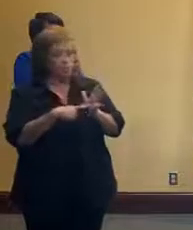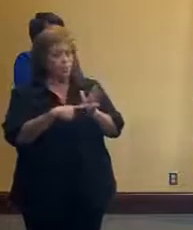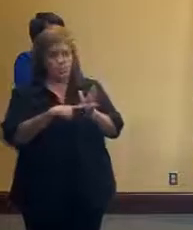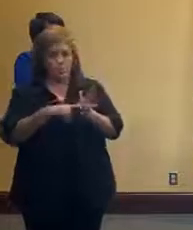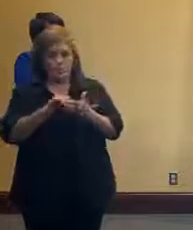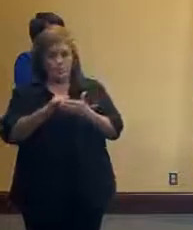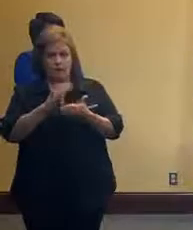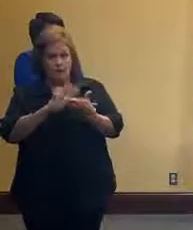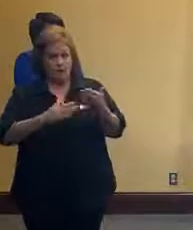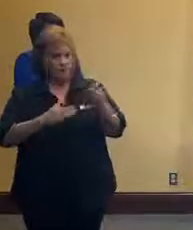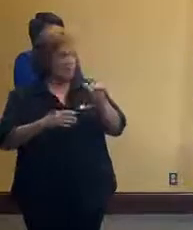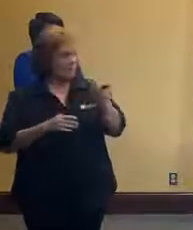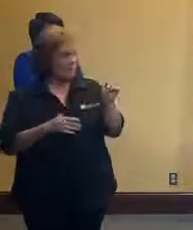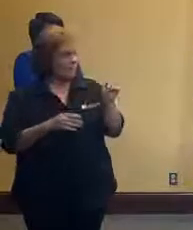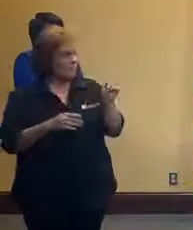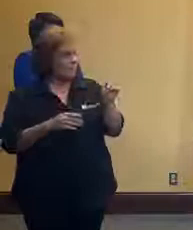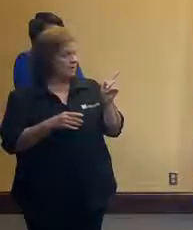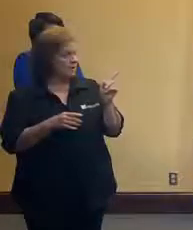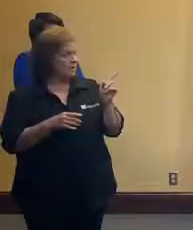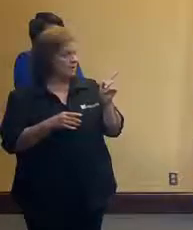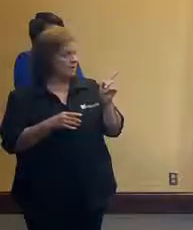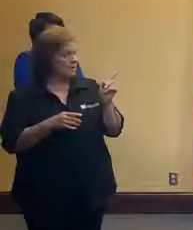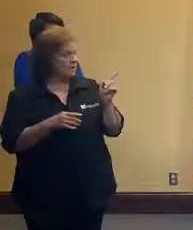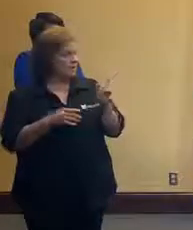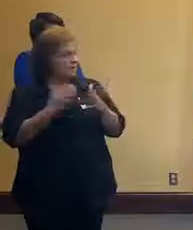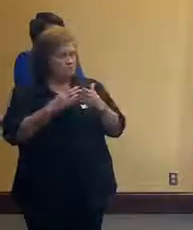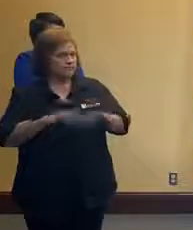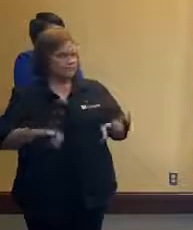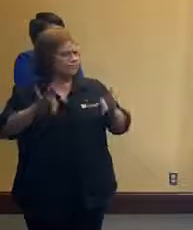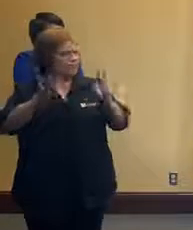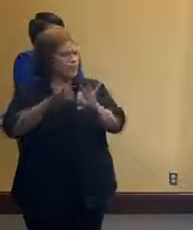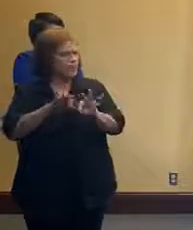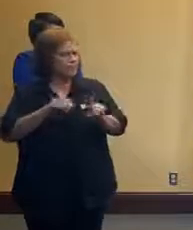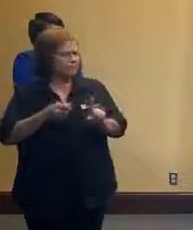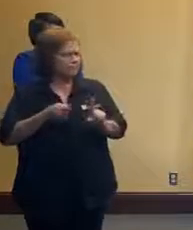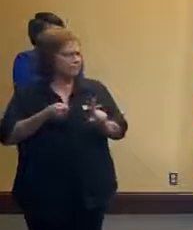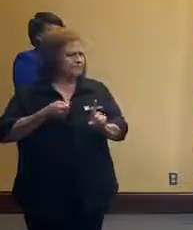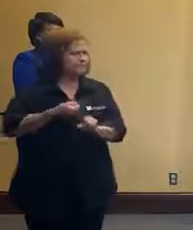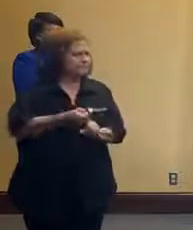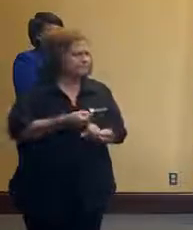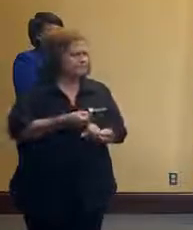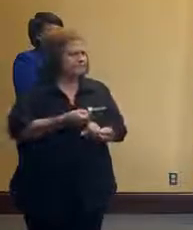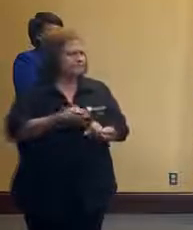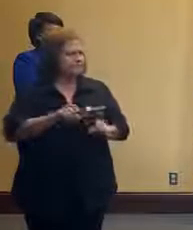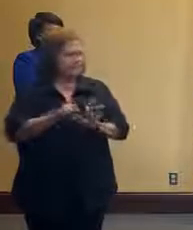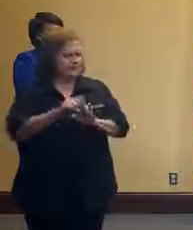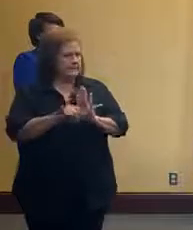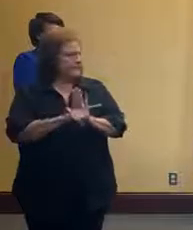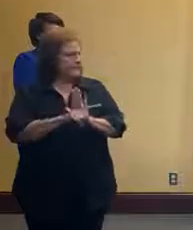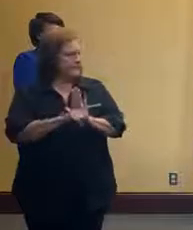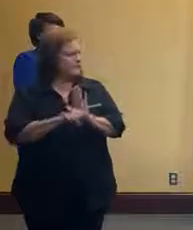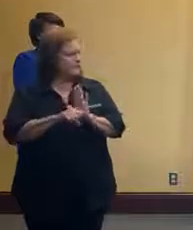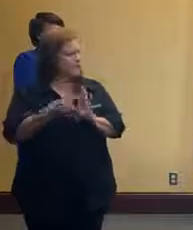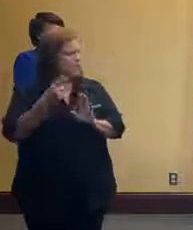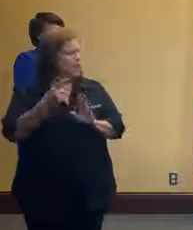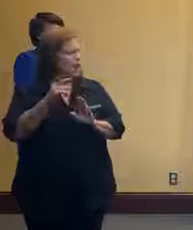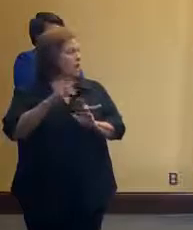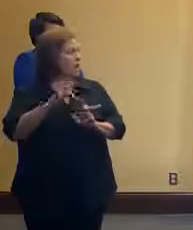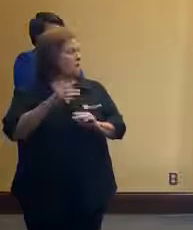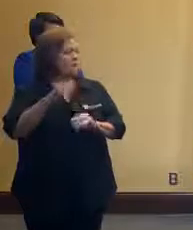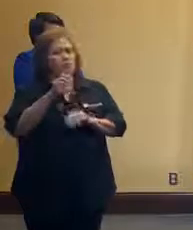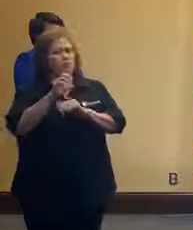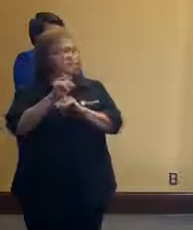all part of the framing once again, is a couple of major economic hits that the state and the city has faced. One is the Great